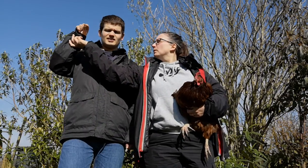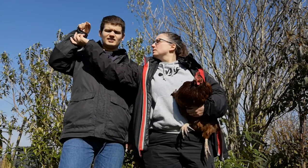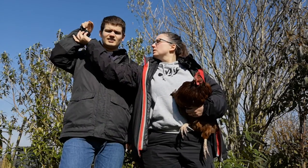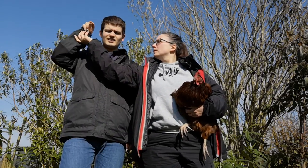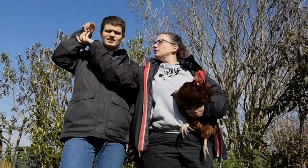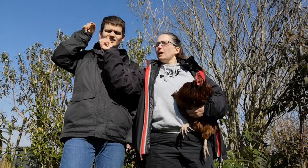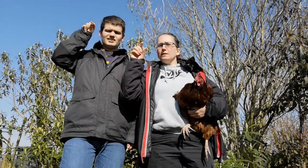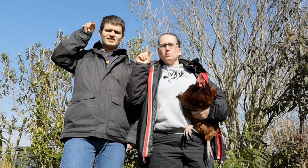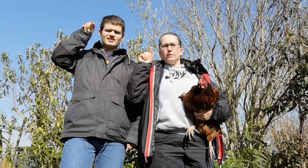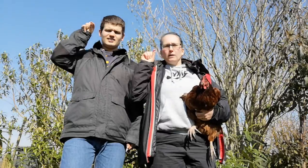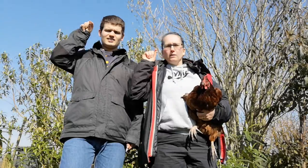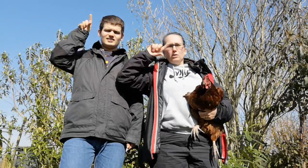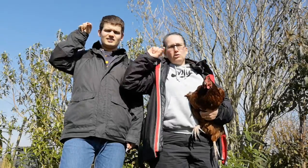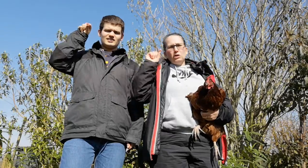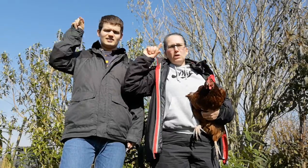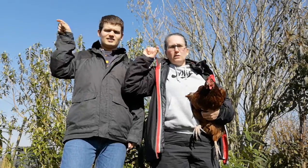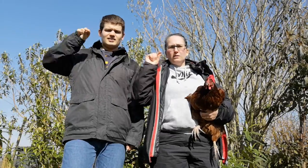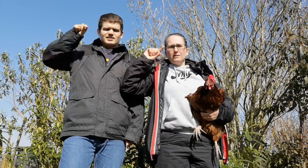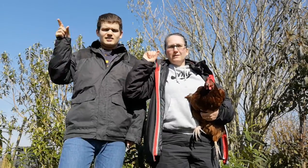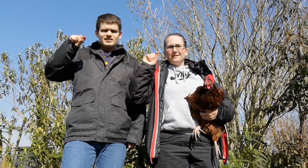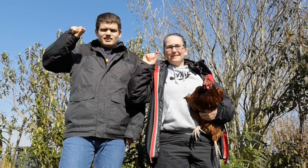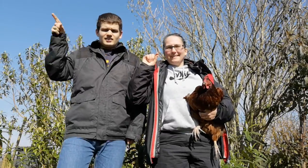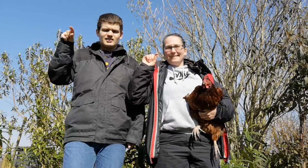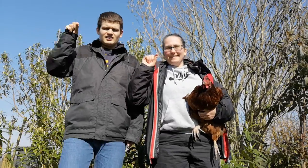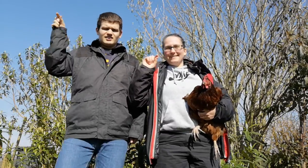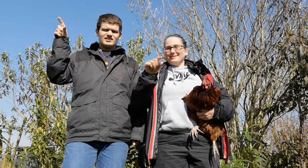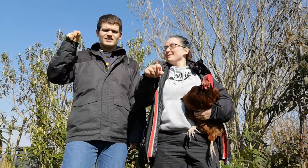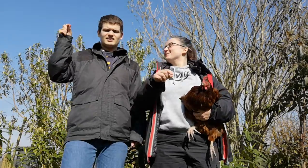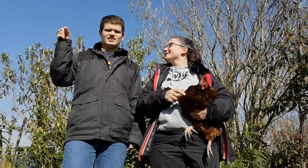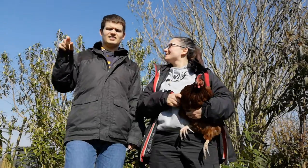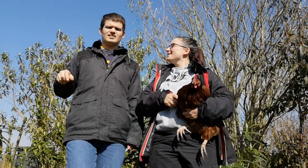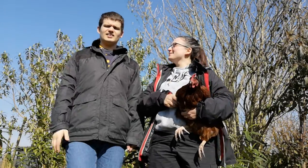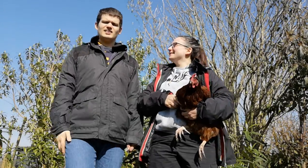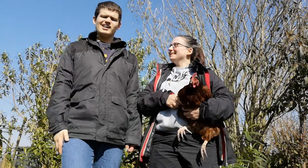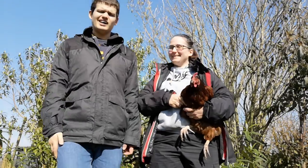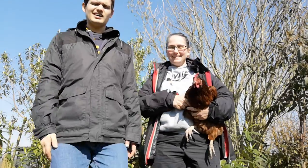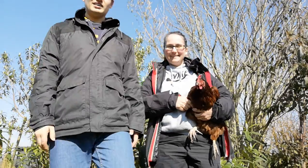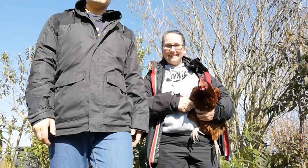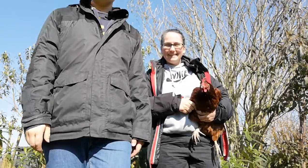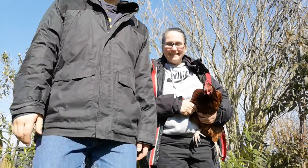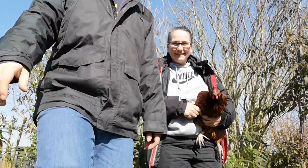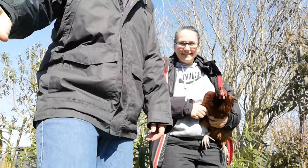the side of your head and do it. Chicken. Do you want to press stop?